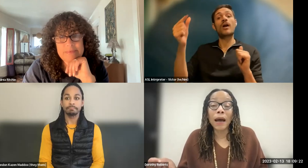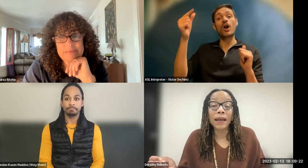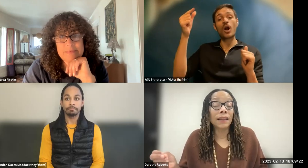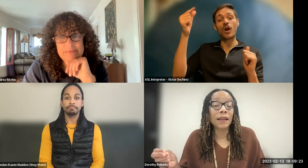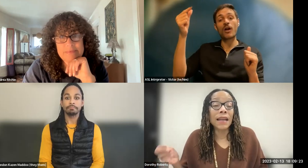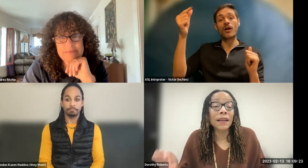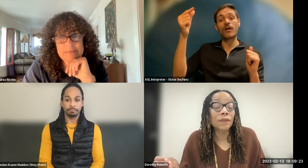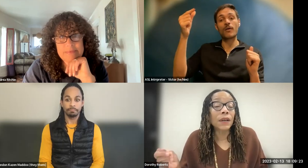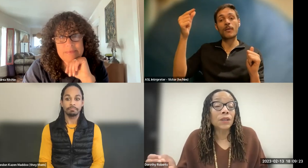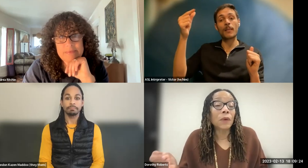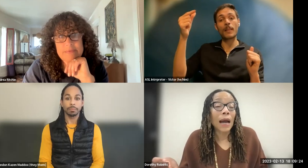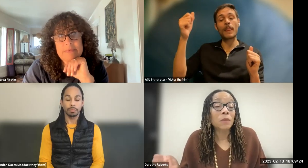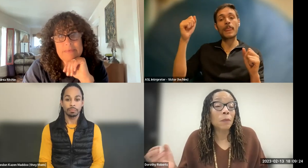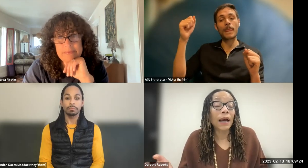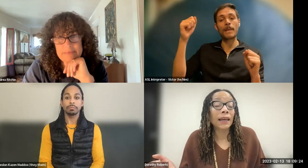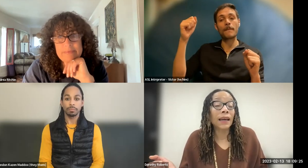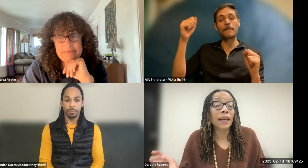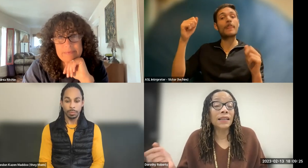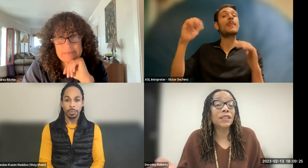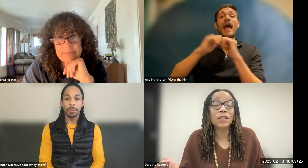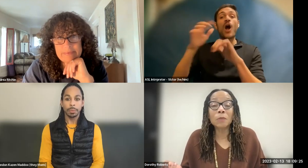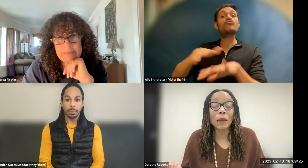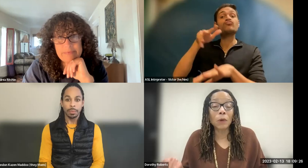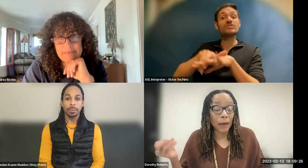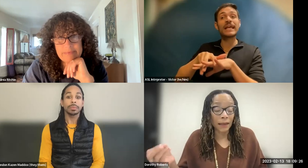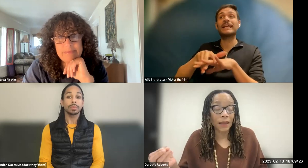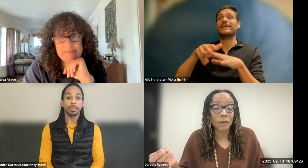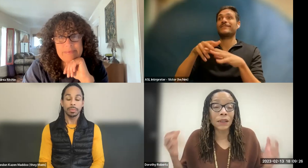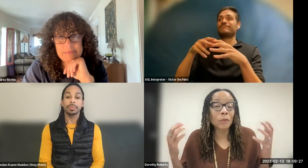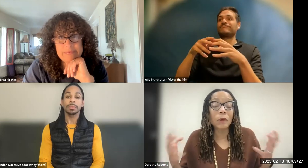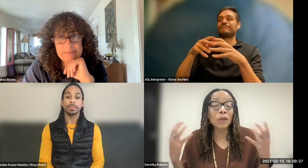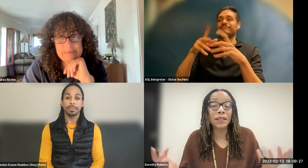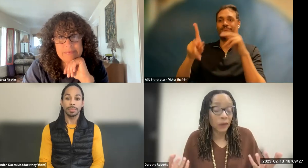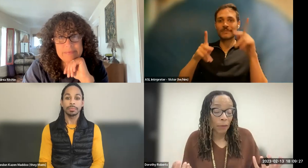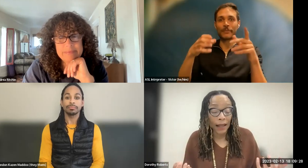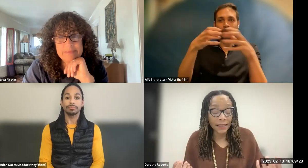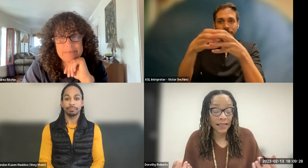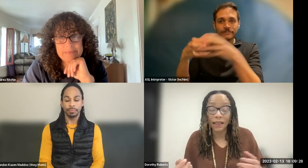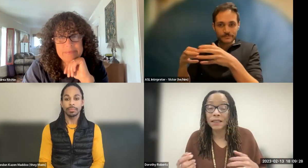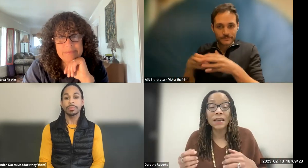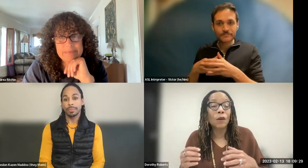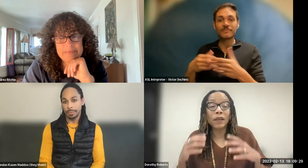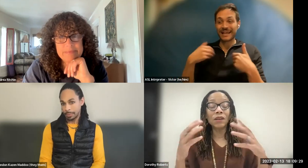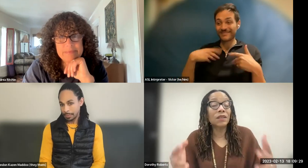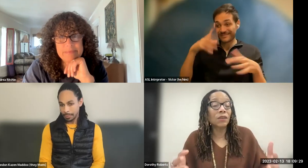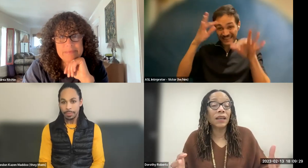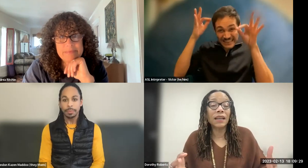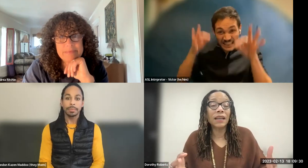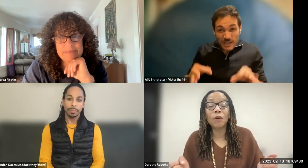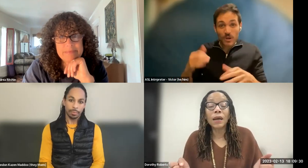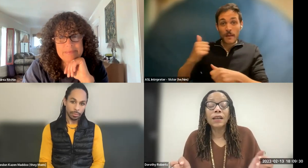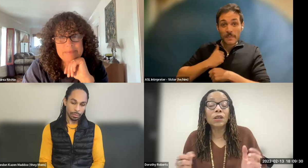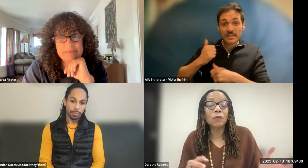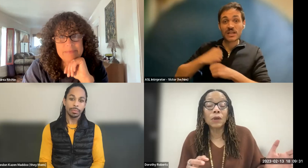rebellions by native tribes, by indigenous people, by deliberate military policy. We can also look